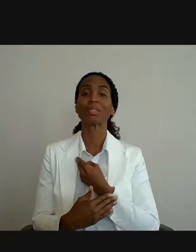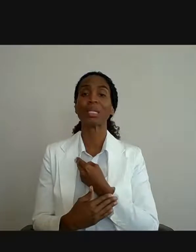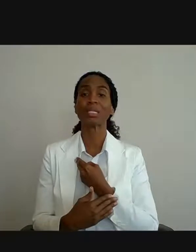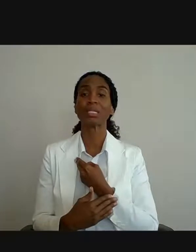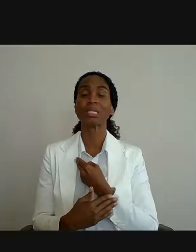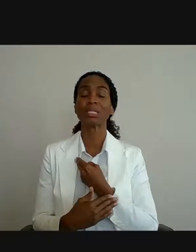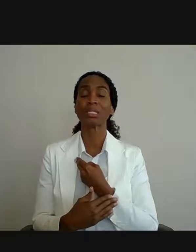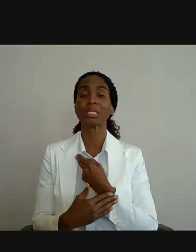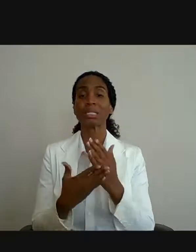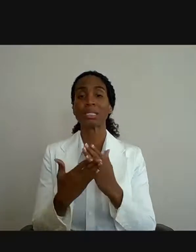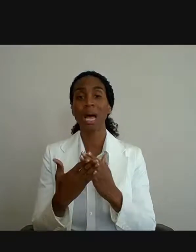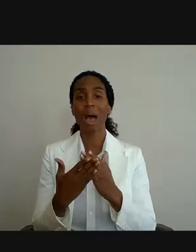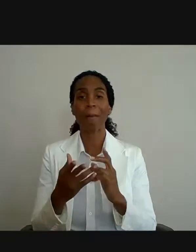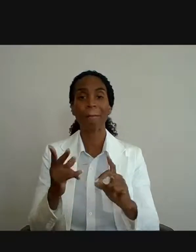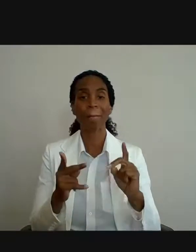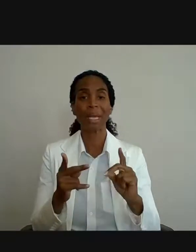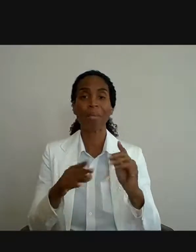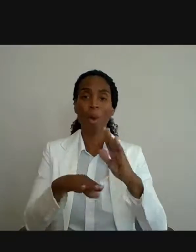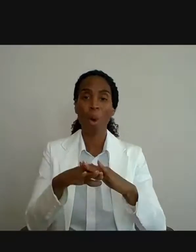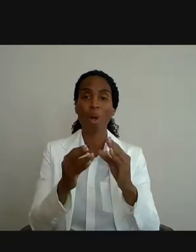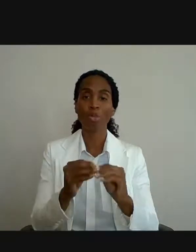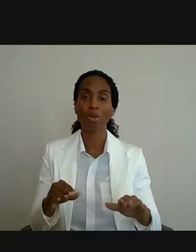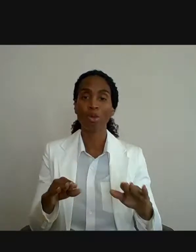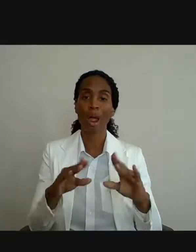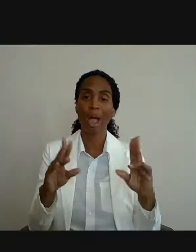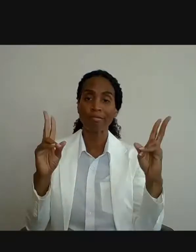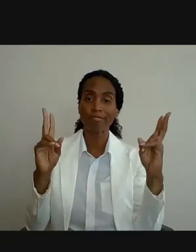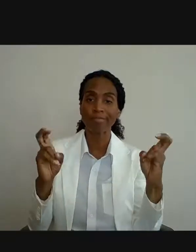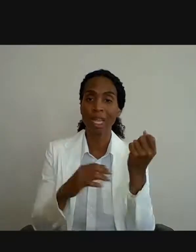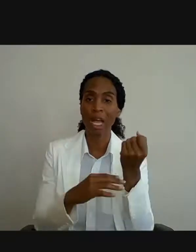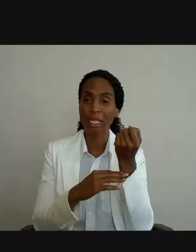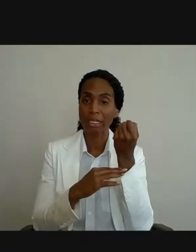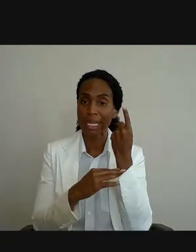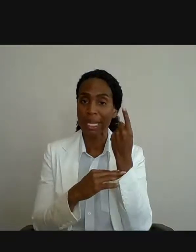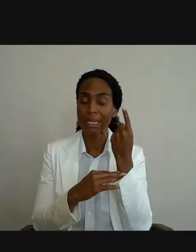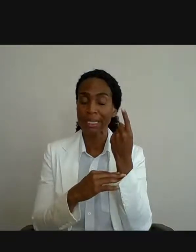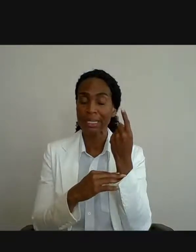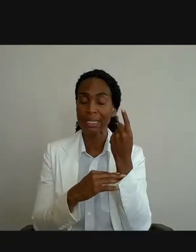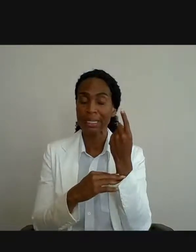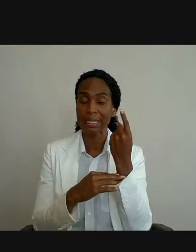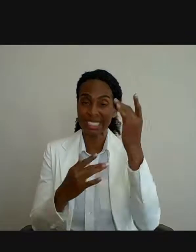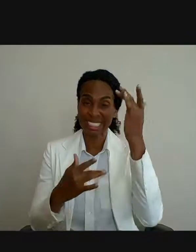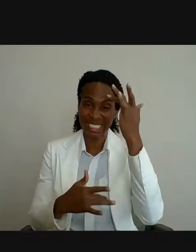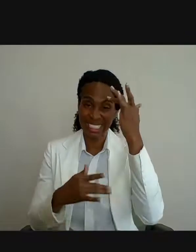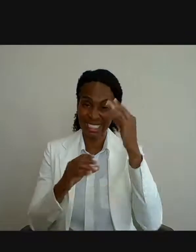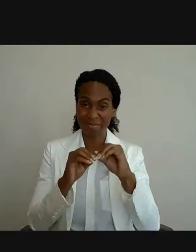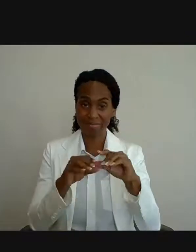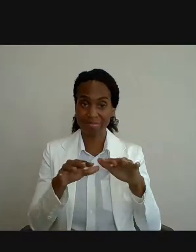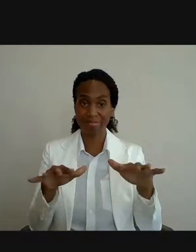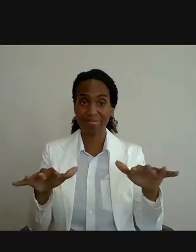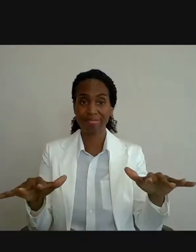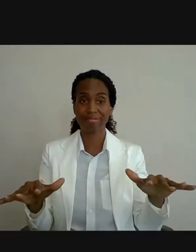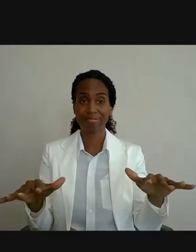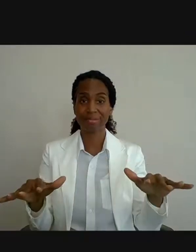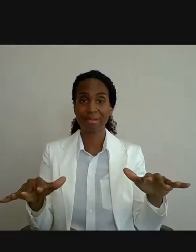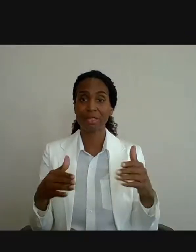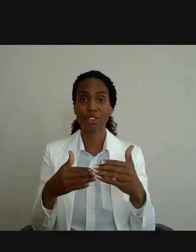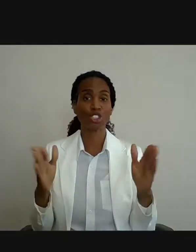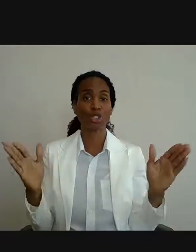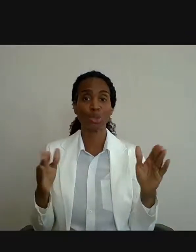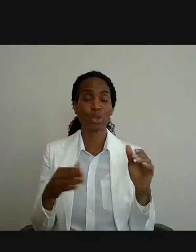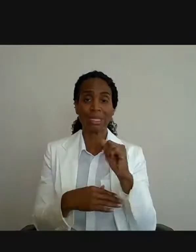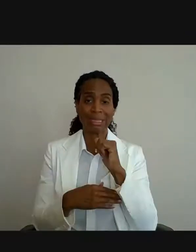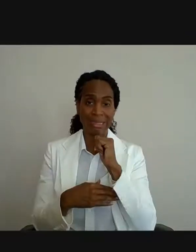some boots on the ground in terms of an understanding of disease spread. It's generally not the